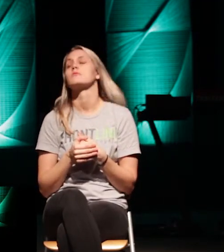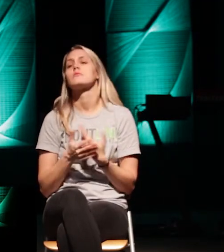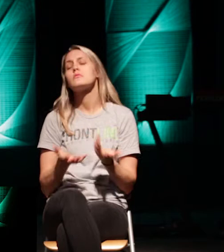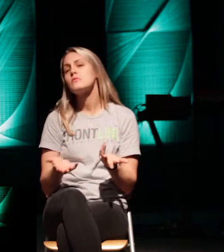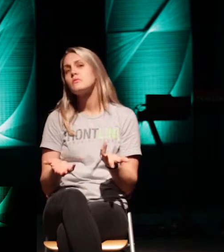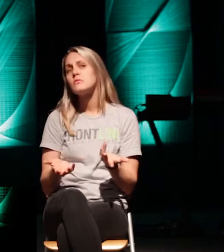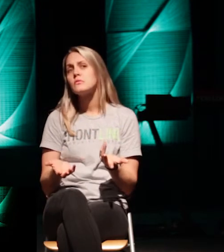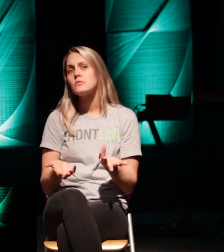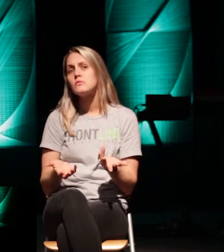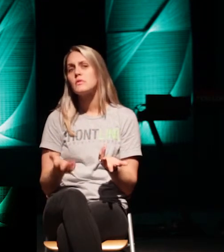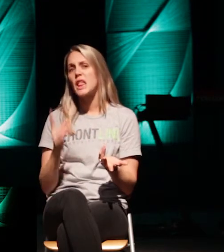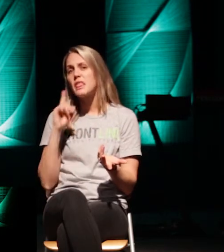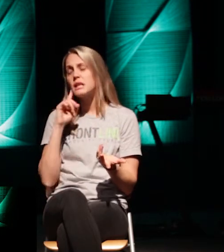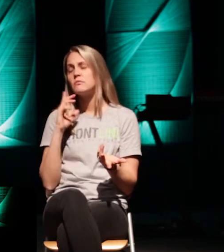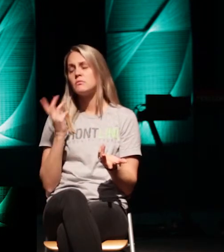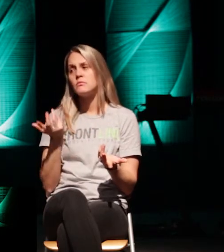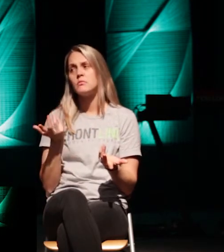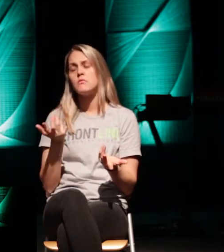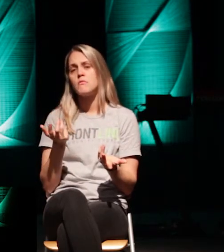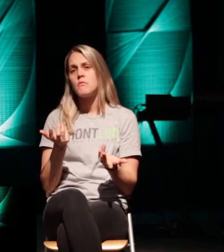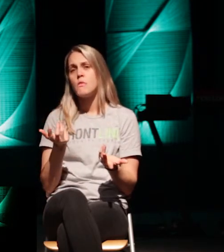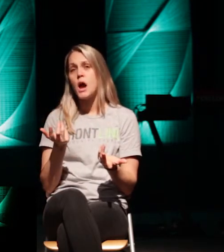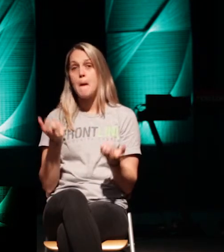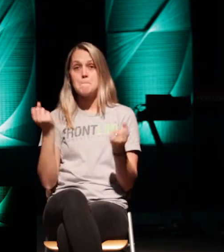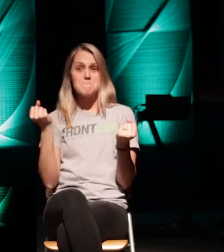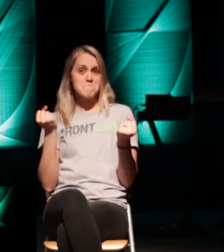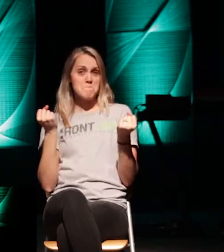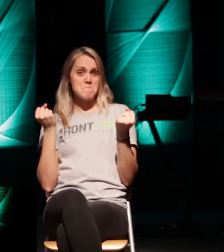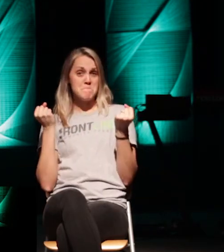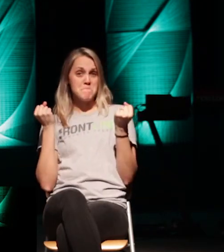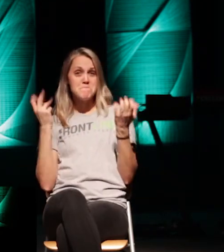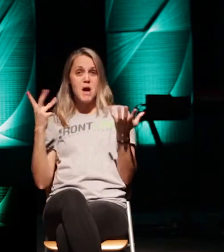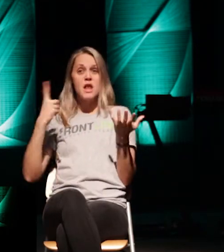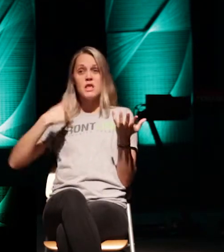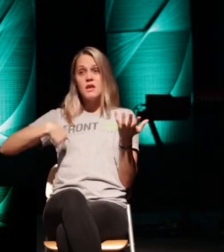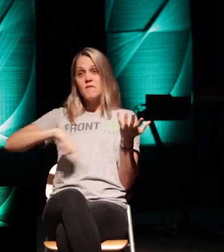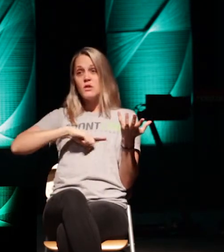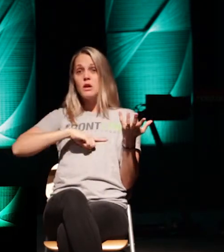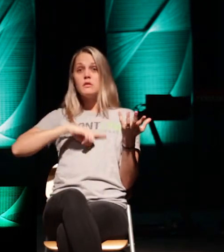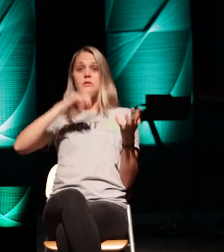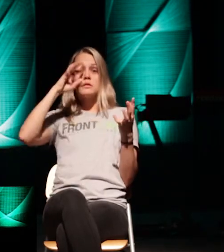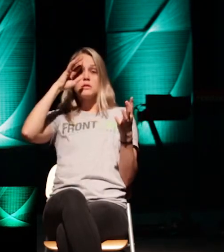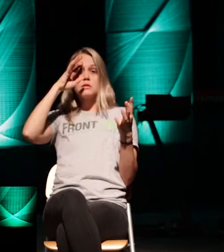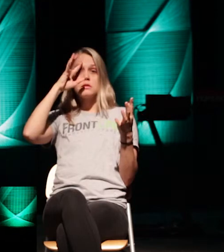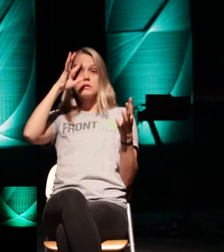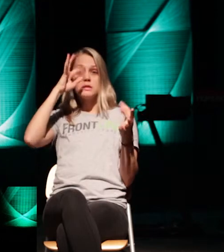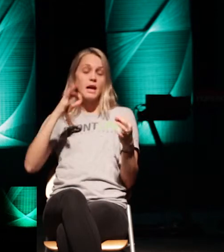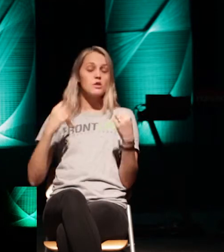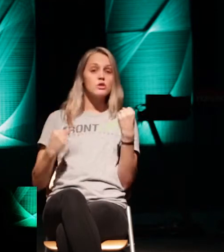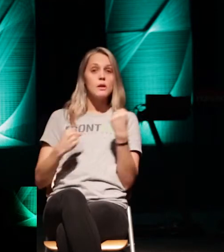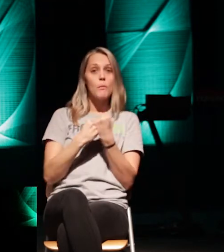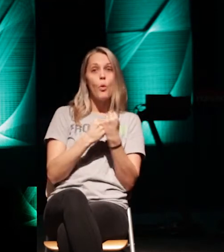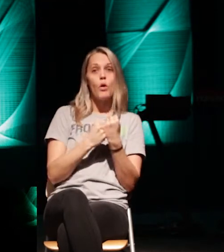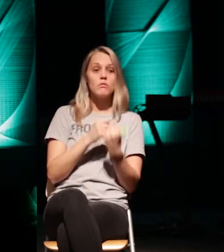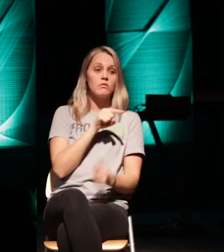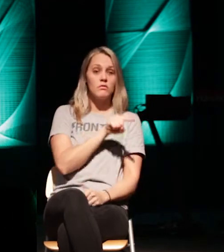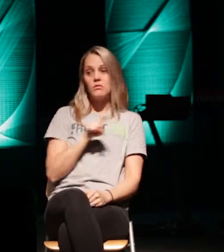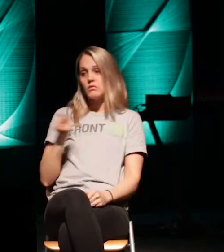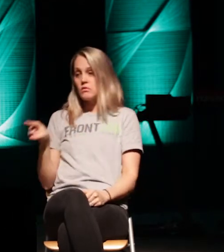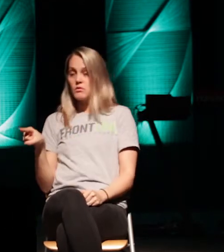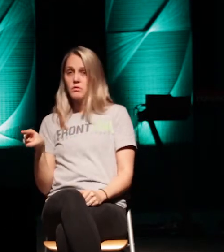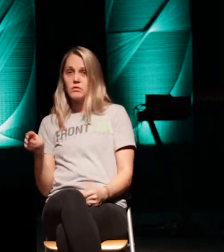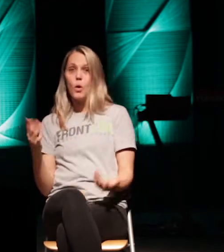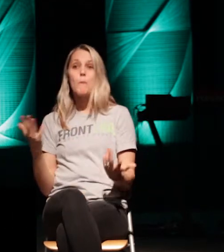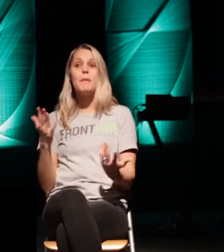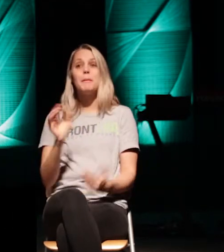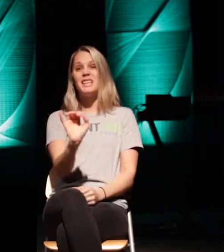I mean, as we really think about it, a lot of us align with one or the other. Maybe you're the independent, but one of us aligns, or a